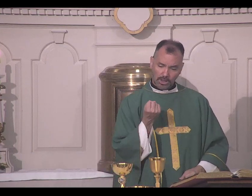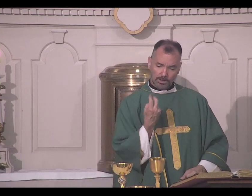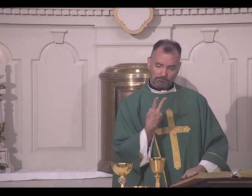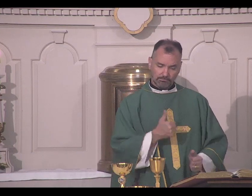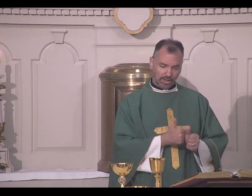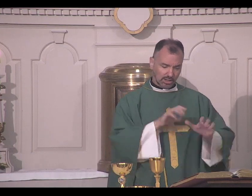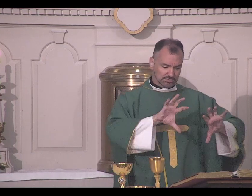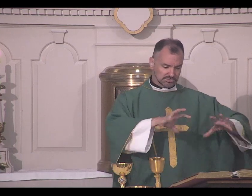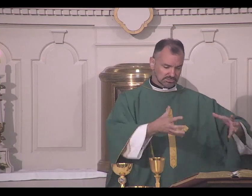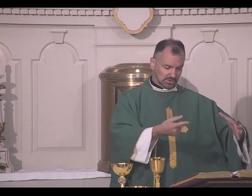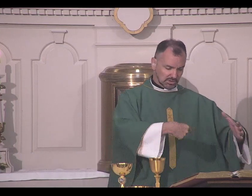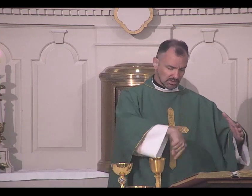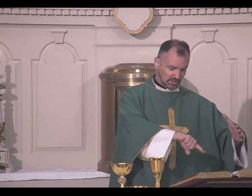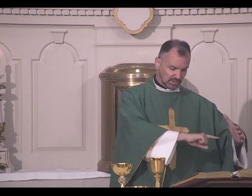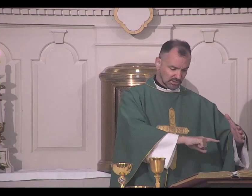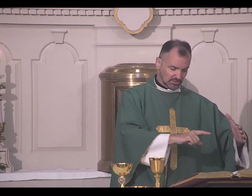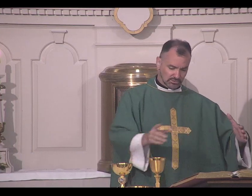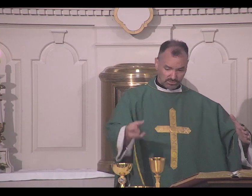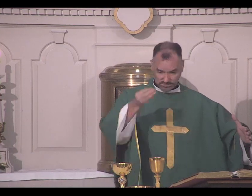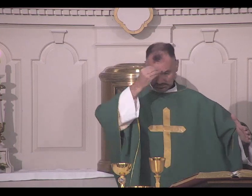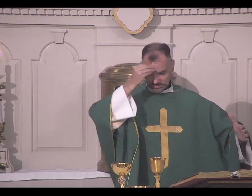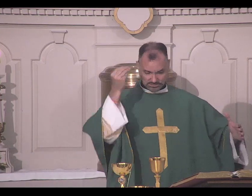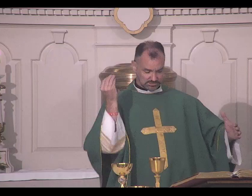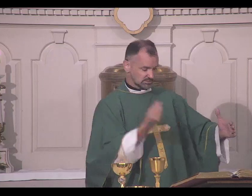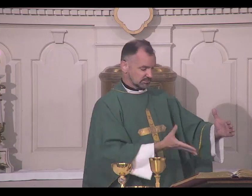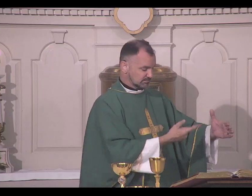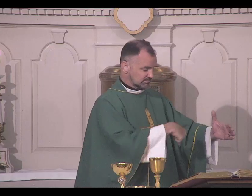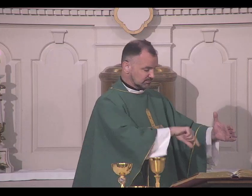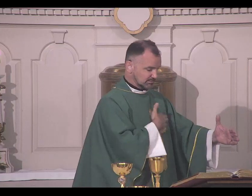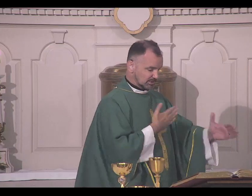who said to your apostles, Peace I leave you,